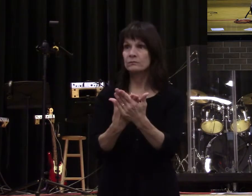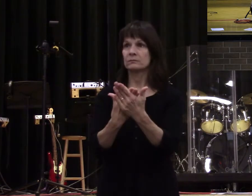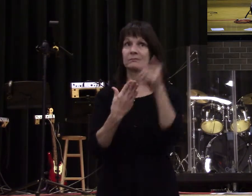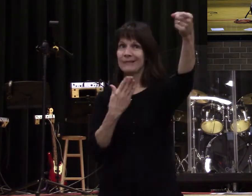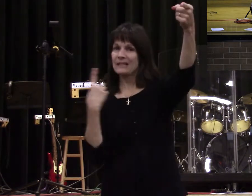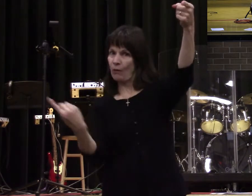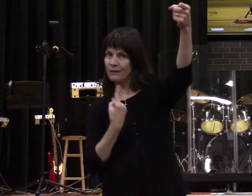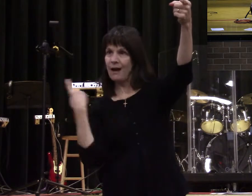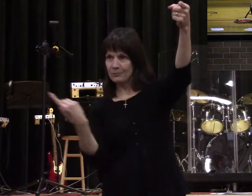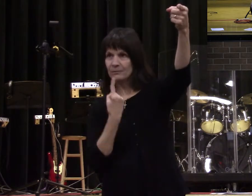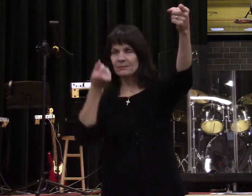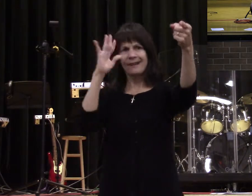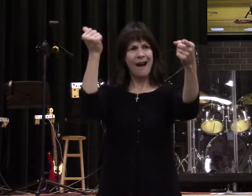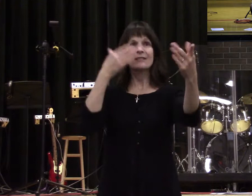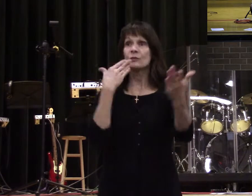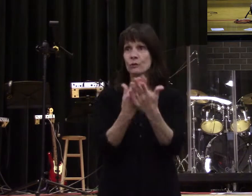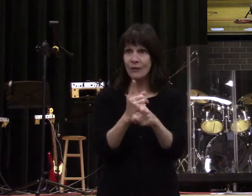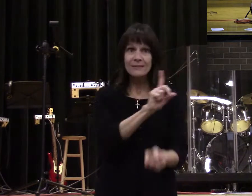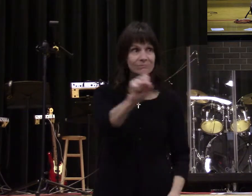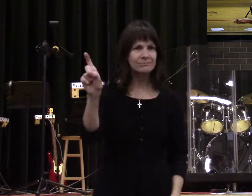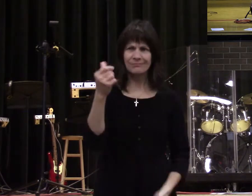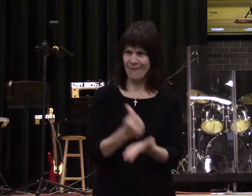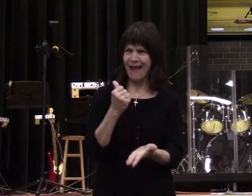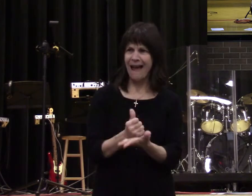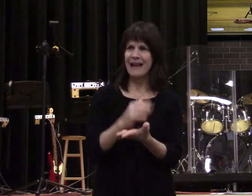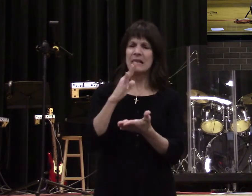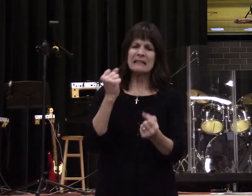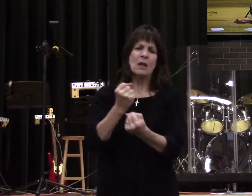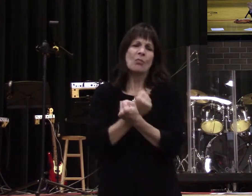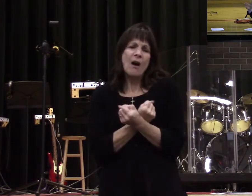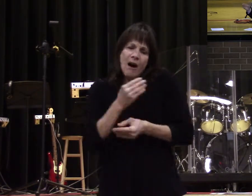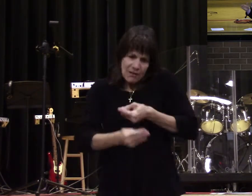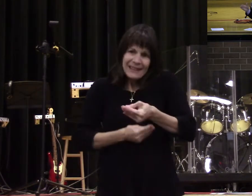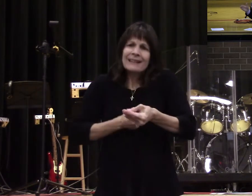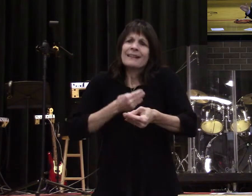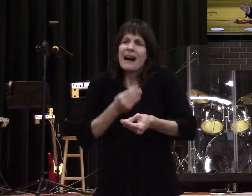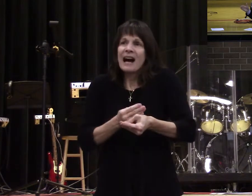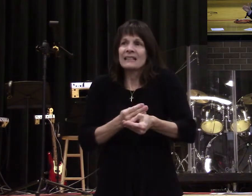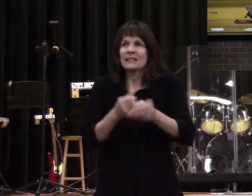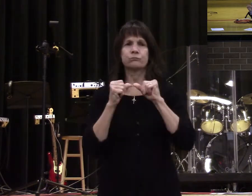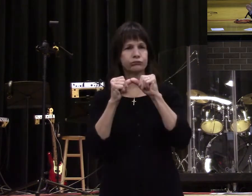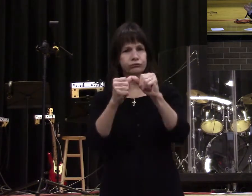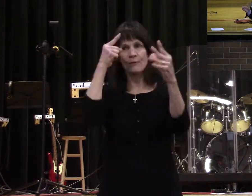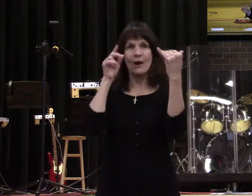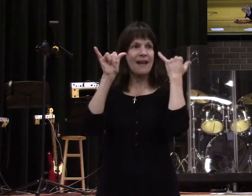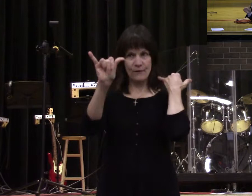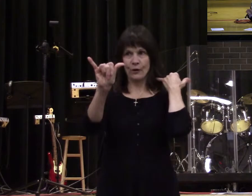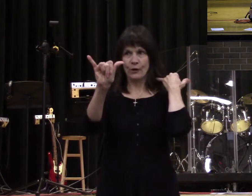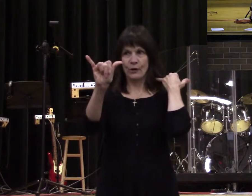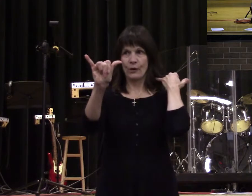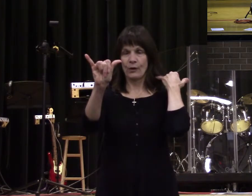He's good, huh? God's good. Amen. His loving kindness is everlasting. It's always